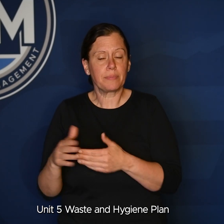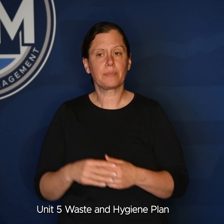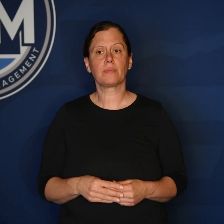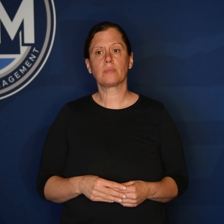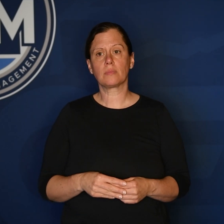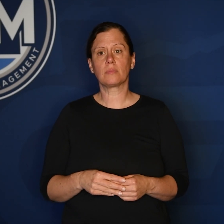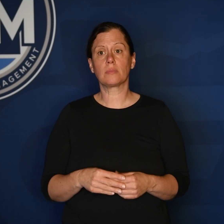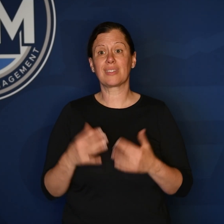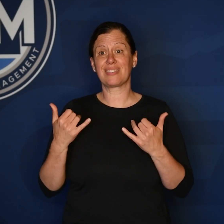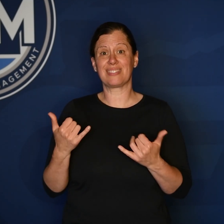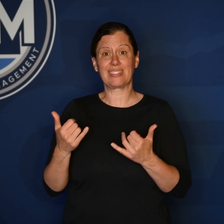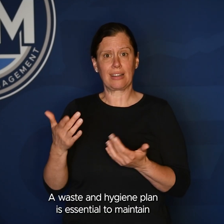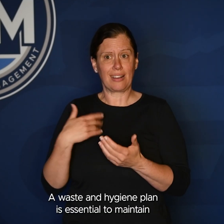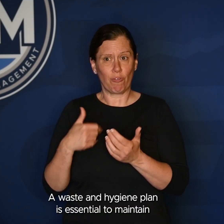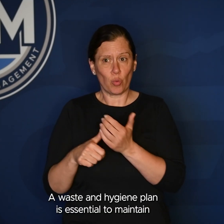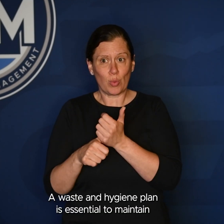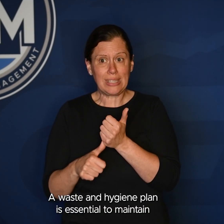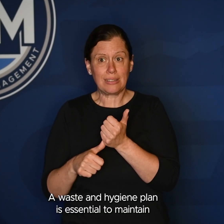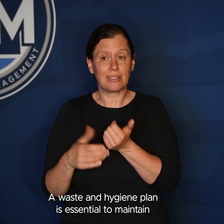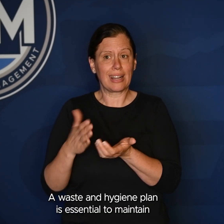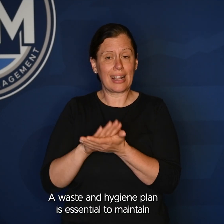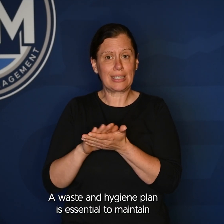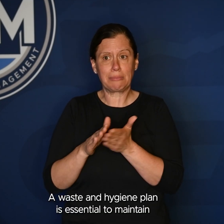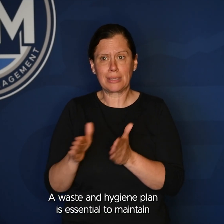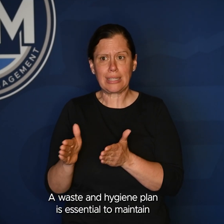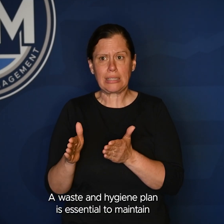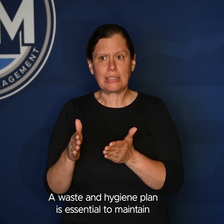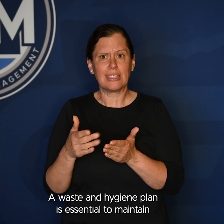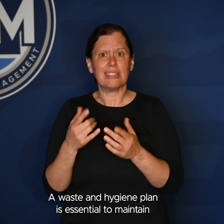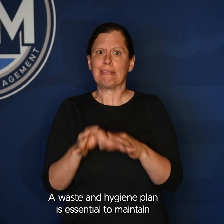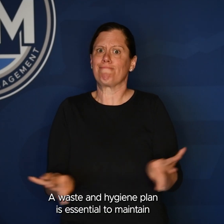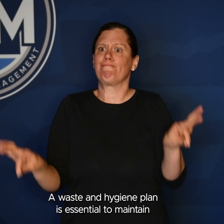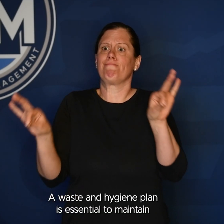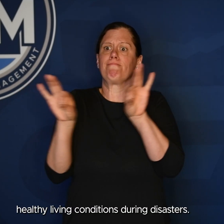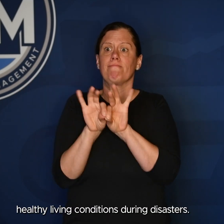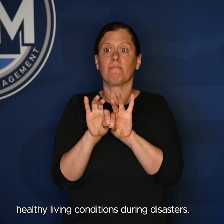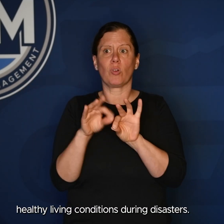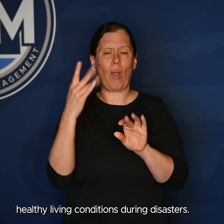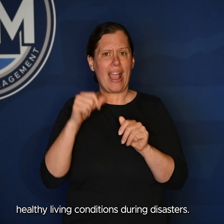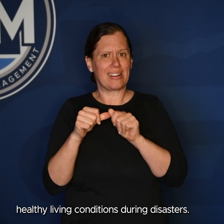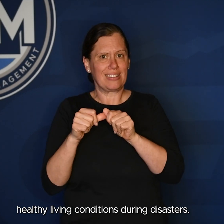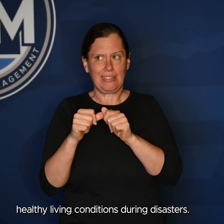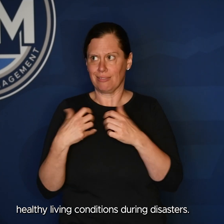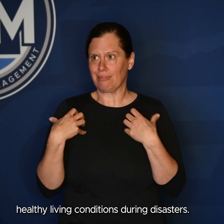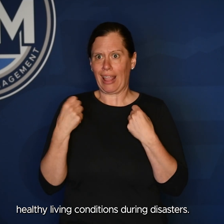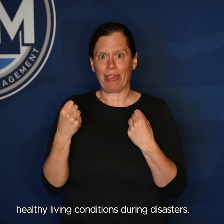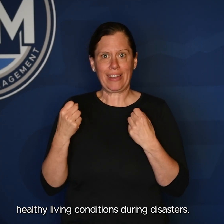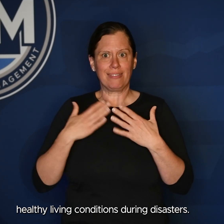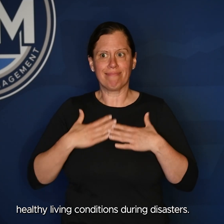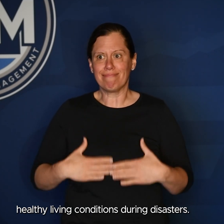Plan. A waste and hygiene plan is essential to maintain healthy living conditions during disasters.